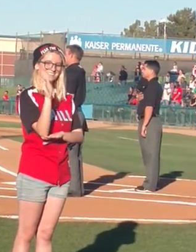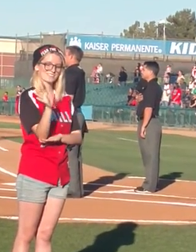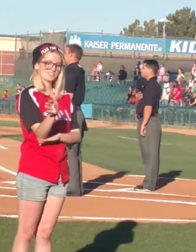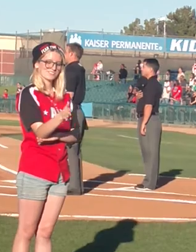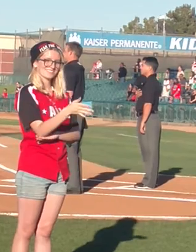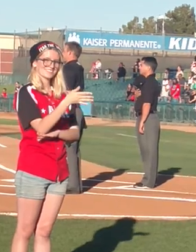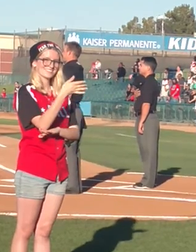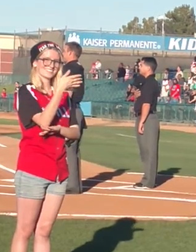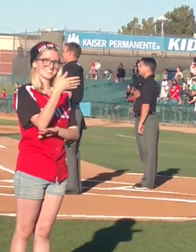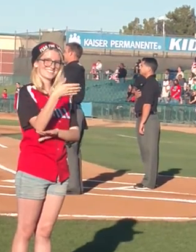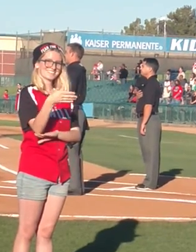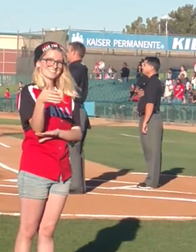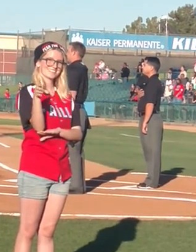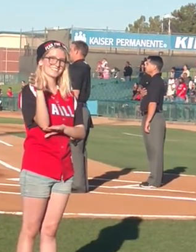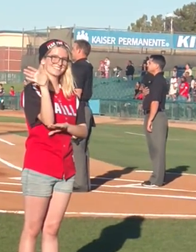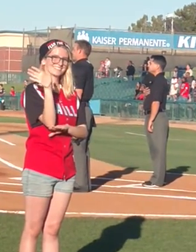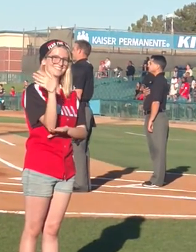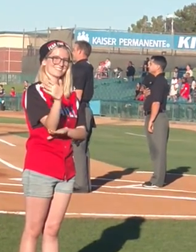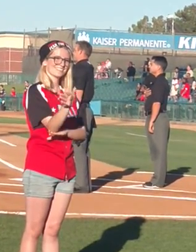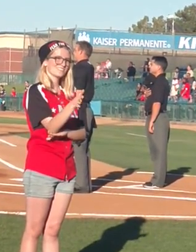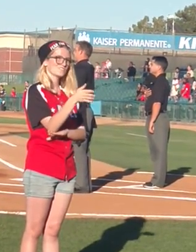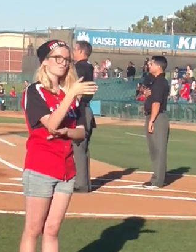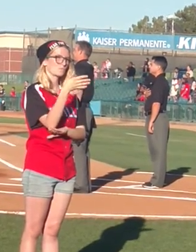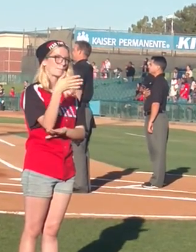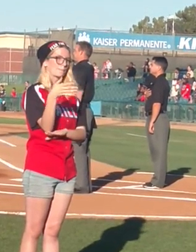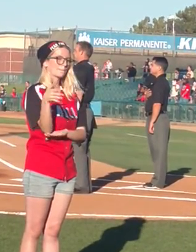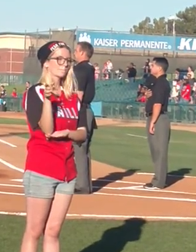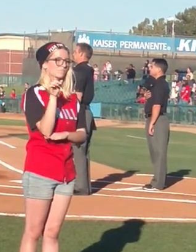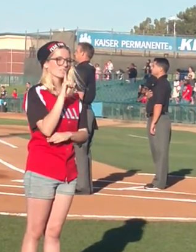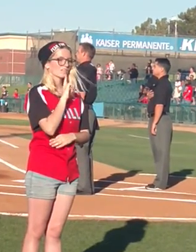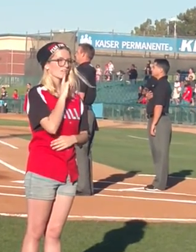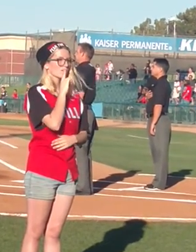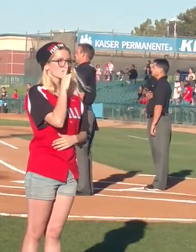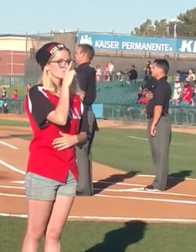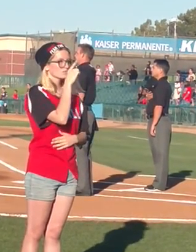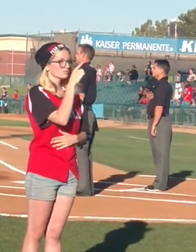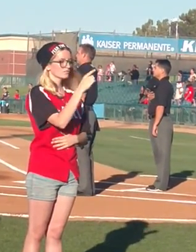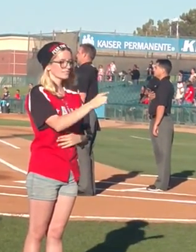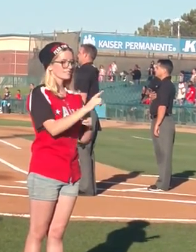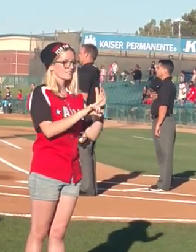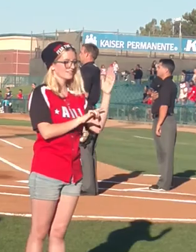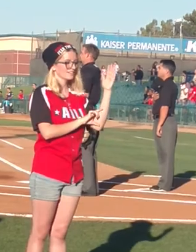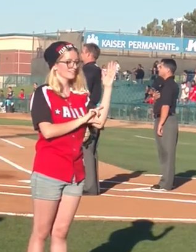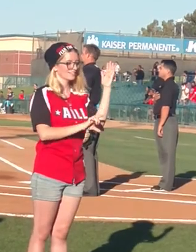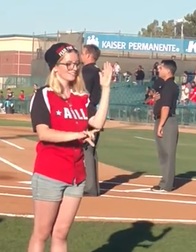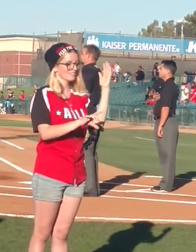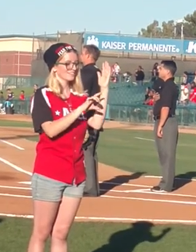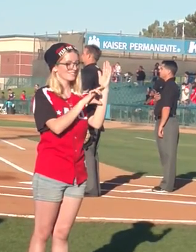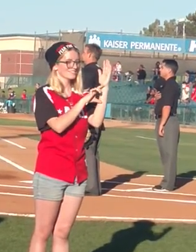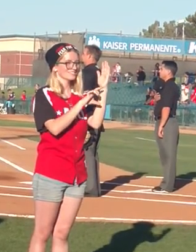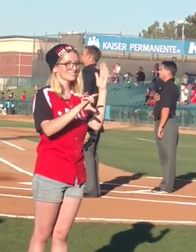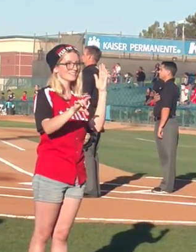was still there. Oh say does